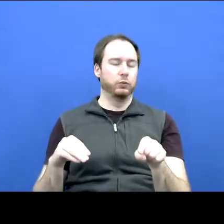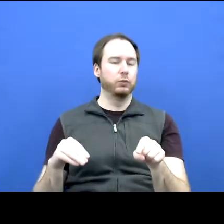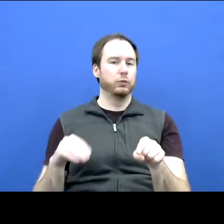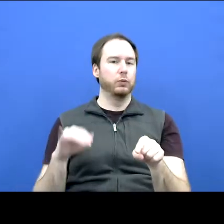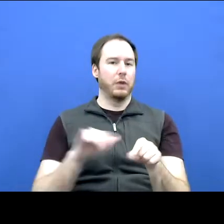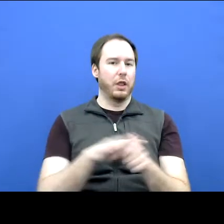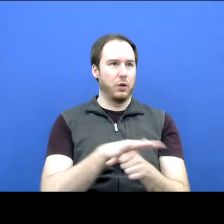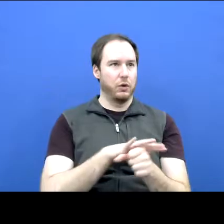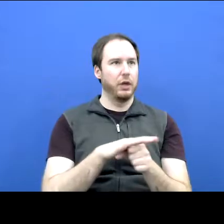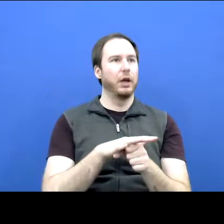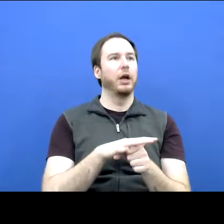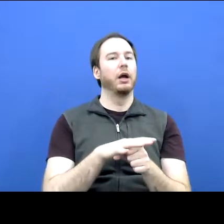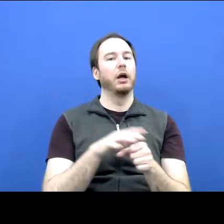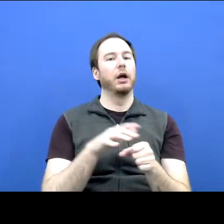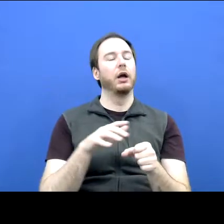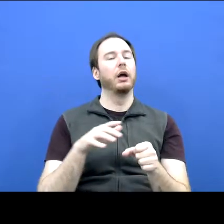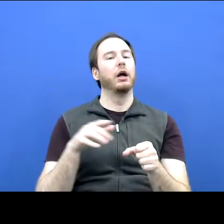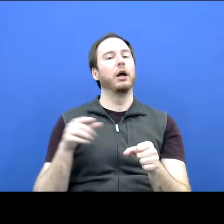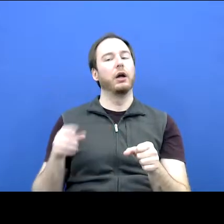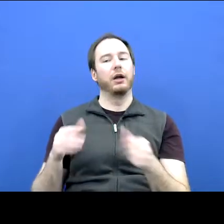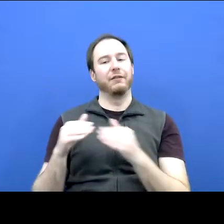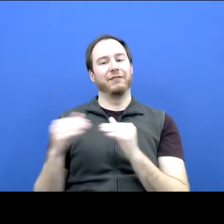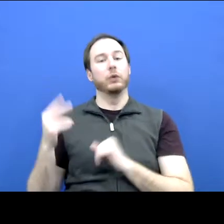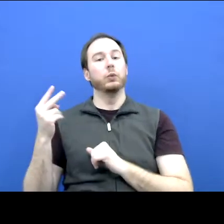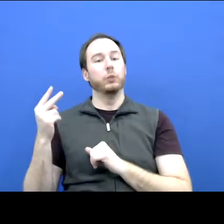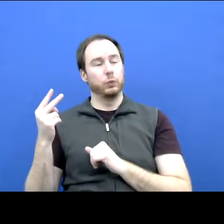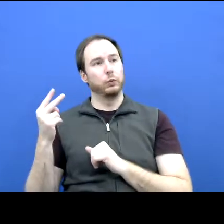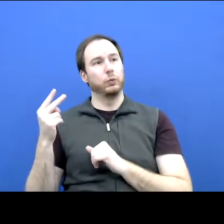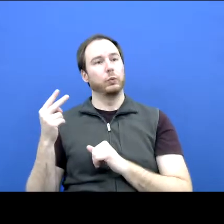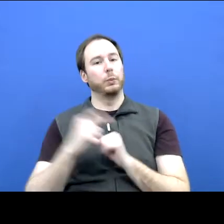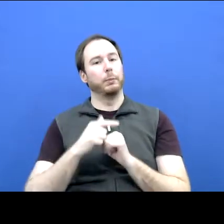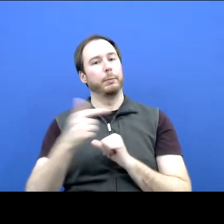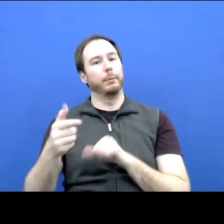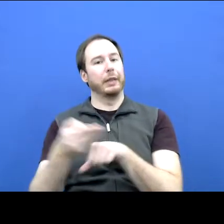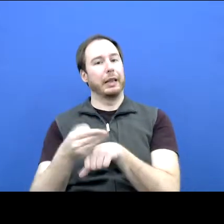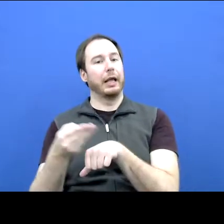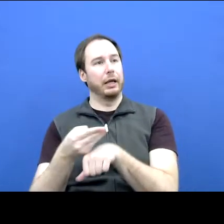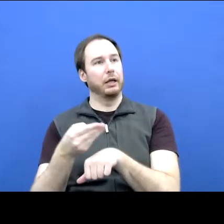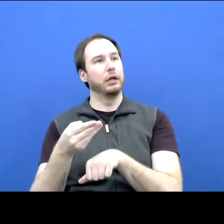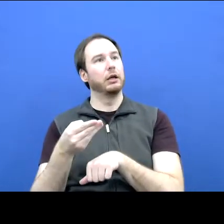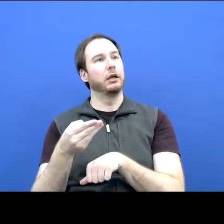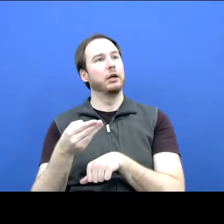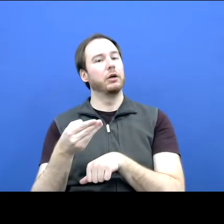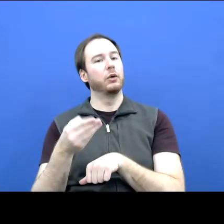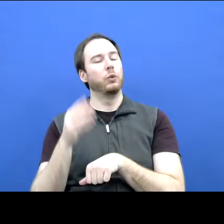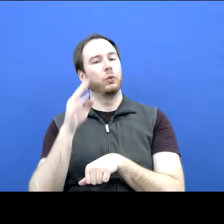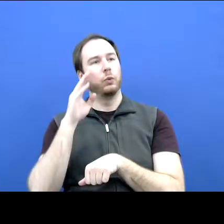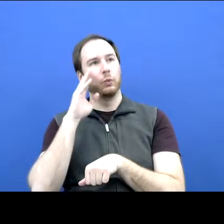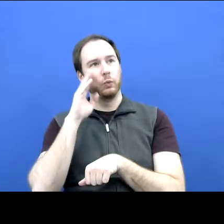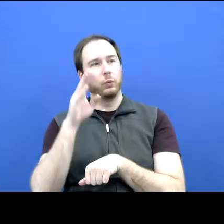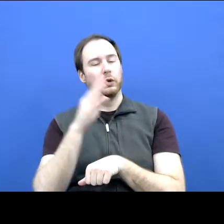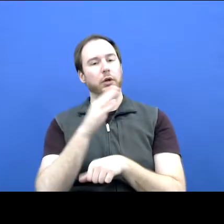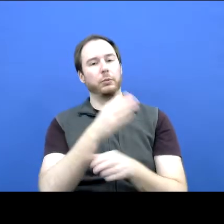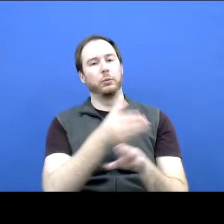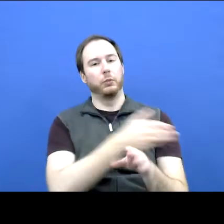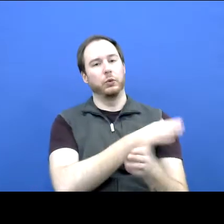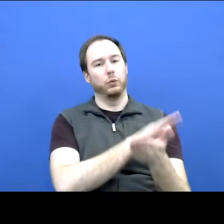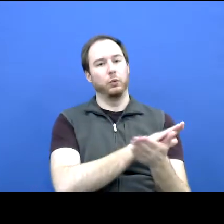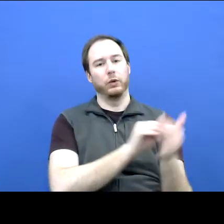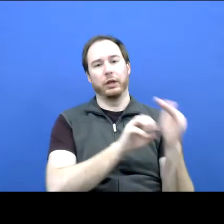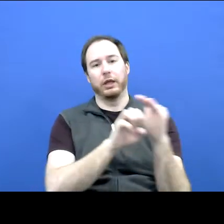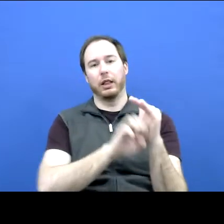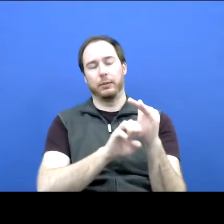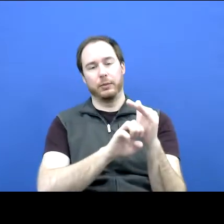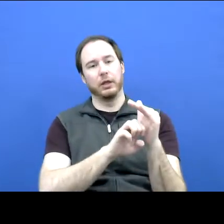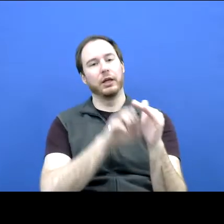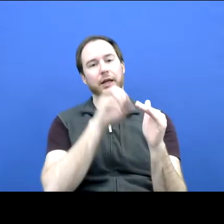in. After that, our phase 2 plan is to move preschool and elementary